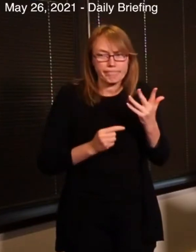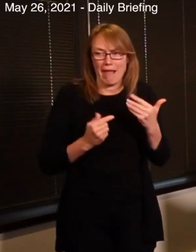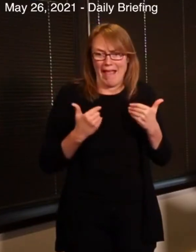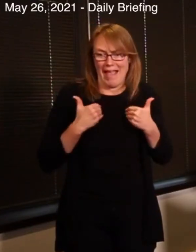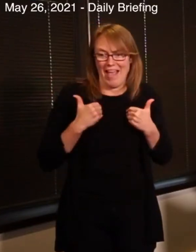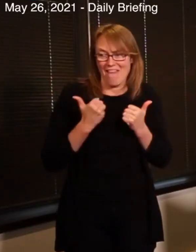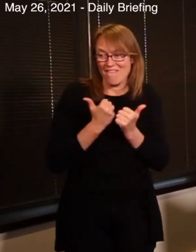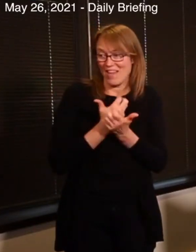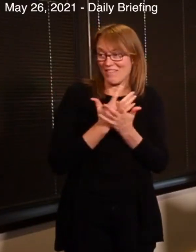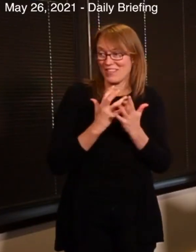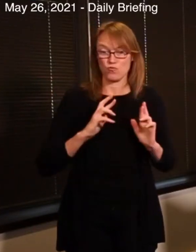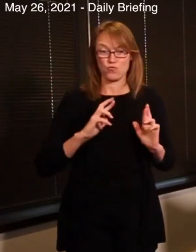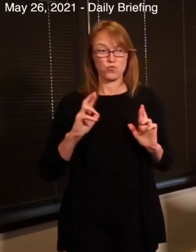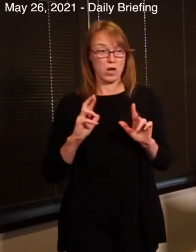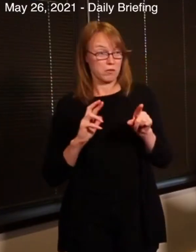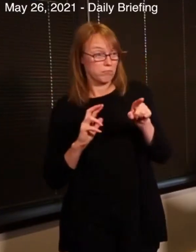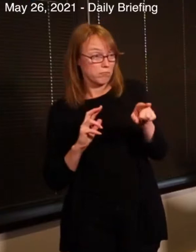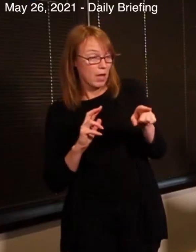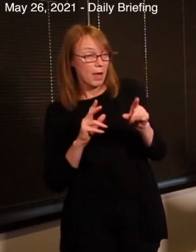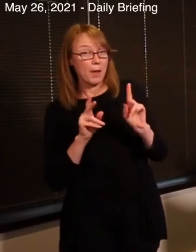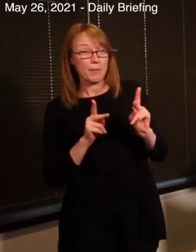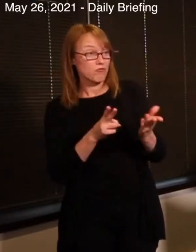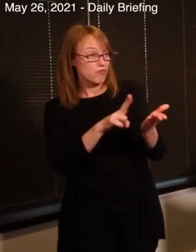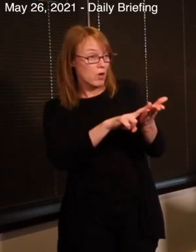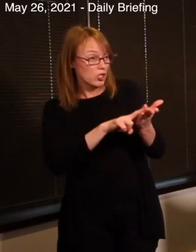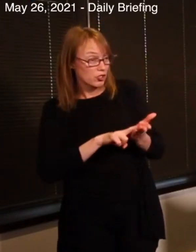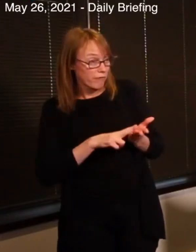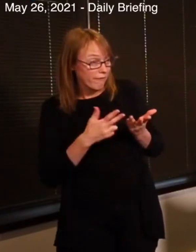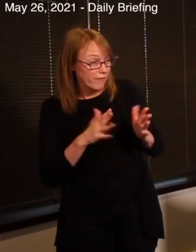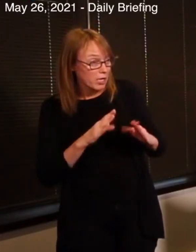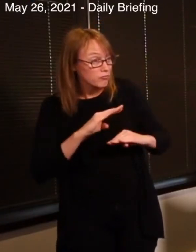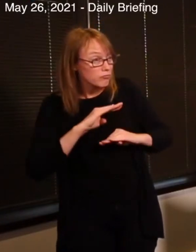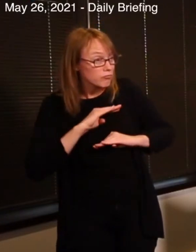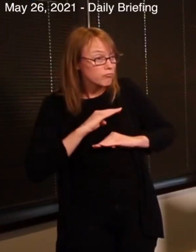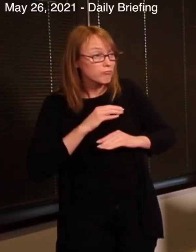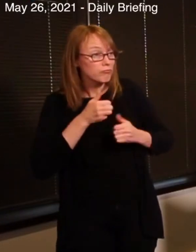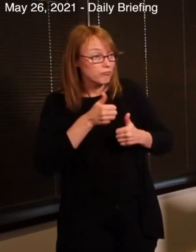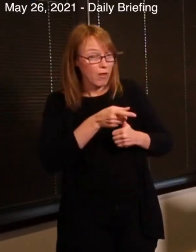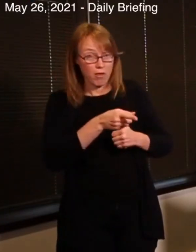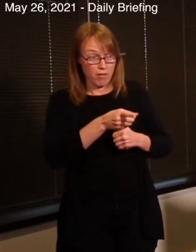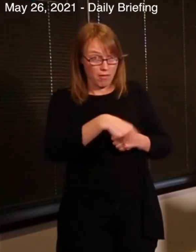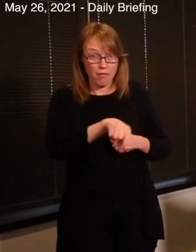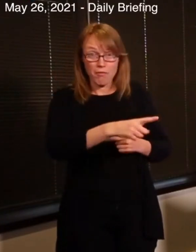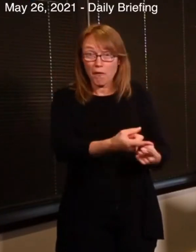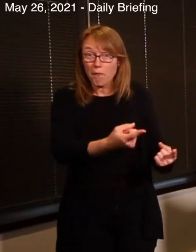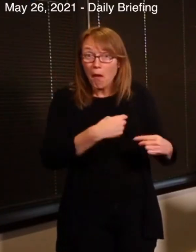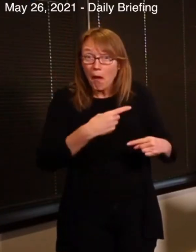people registered to get vaccine, that they're actually going to show up. And of course, getting